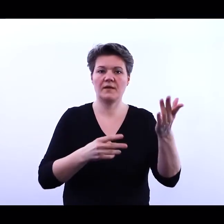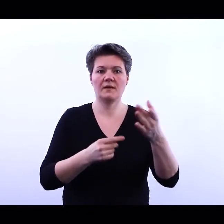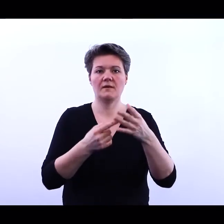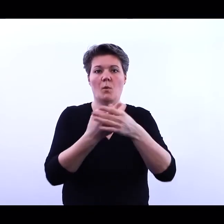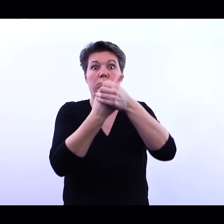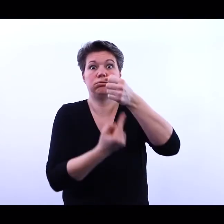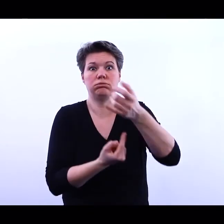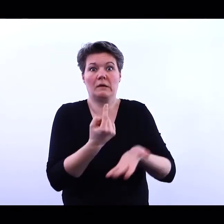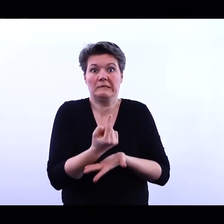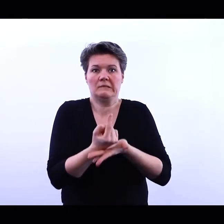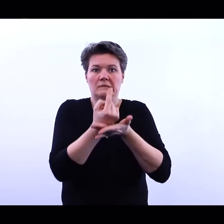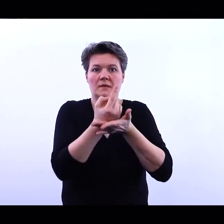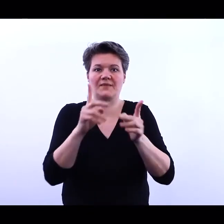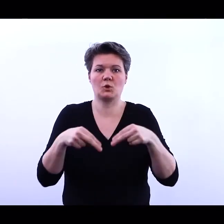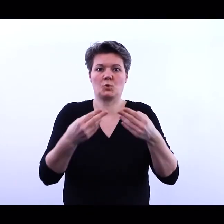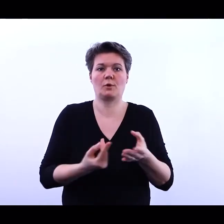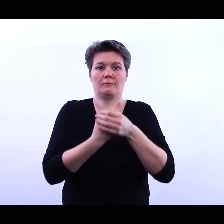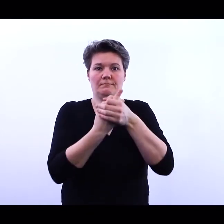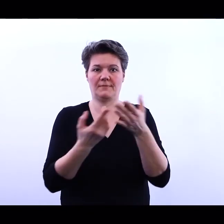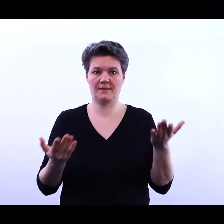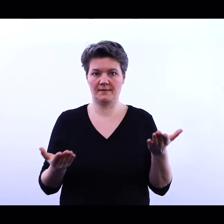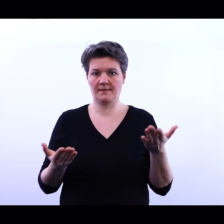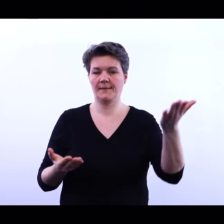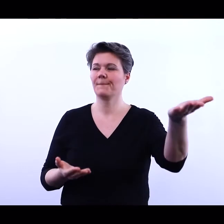this? Right. Yeah, I think, you know,